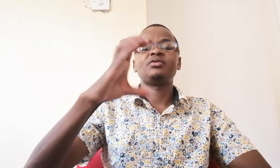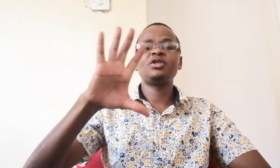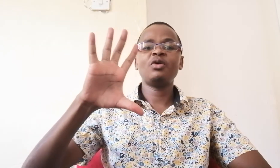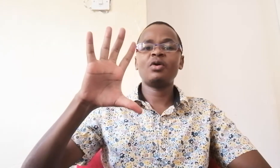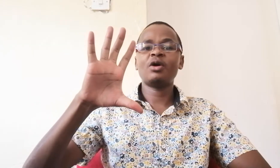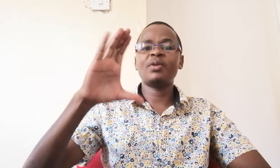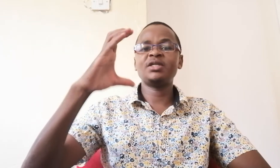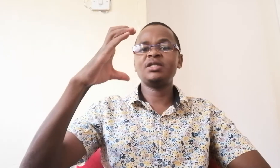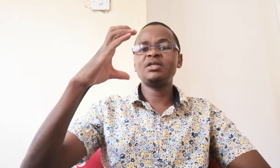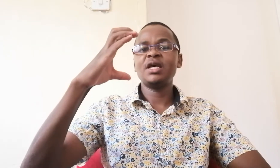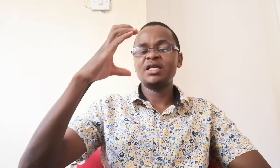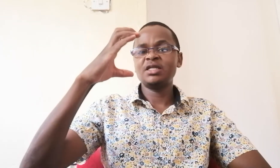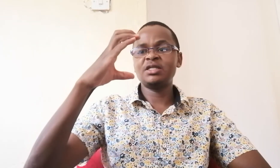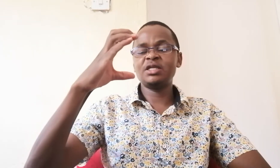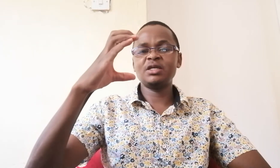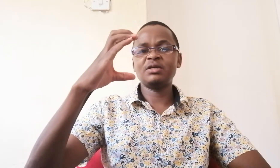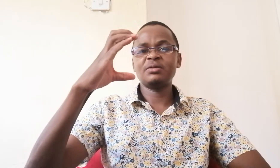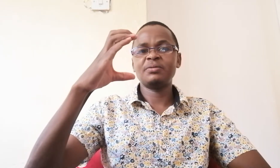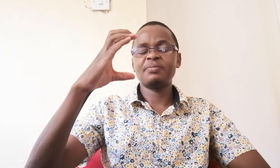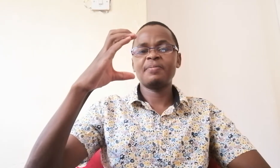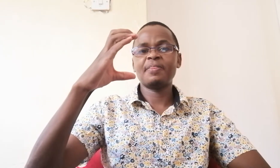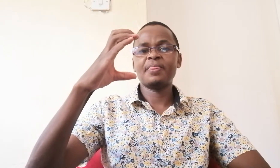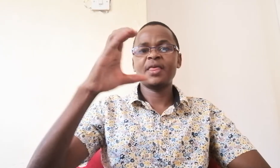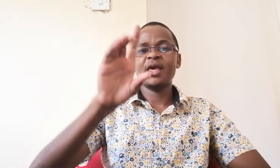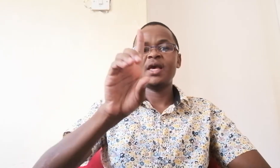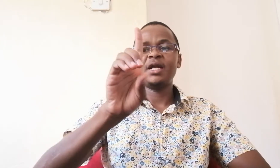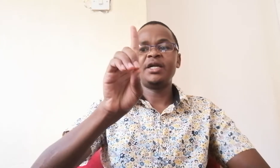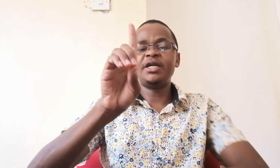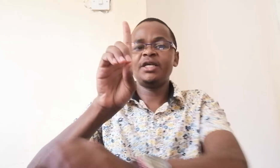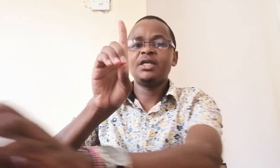See how my C is? C, D,